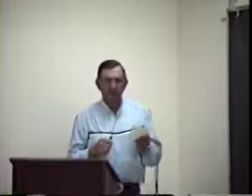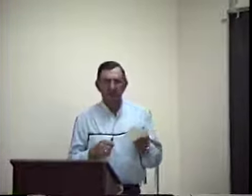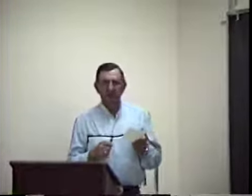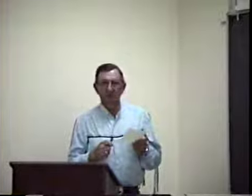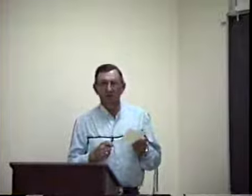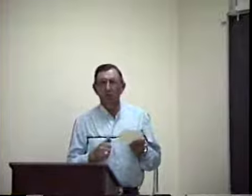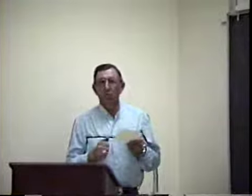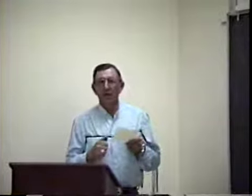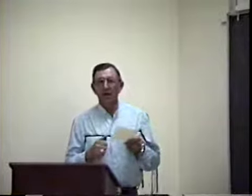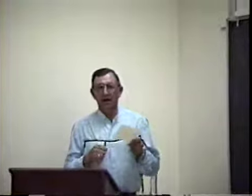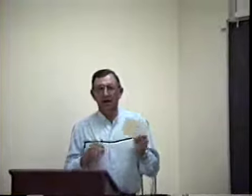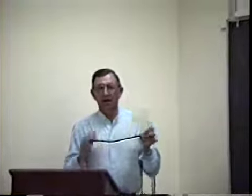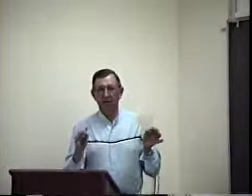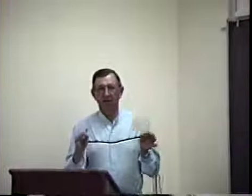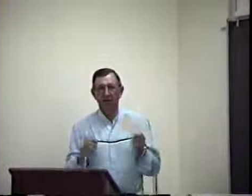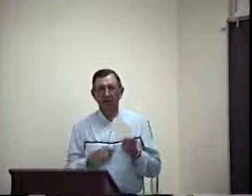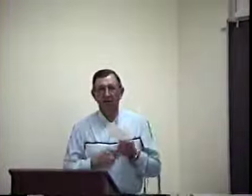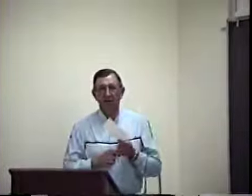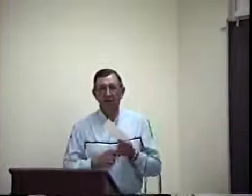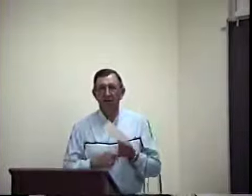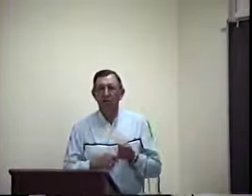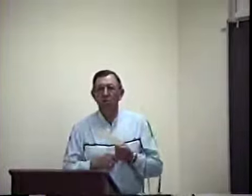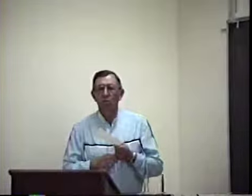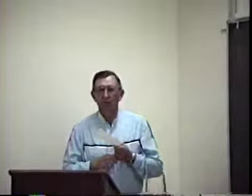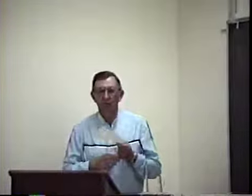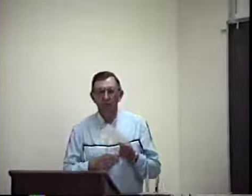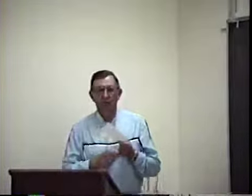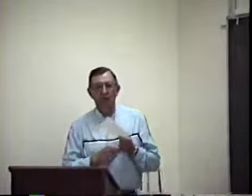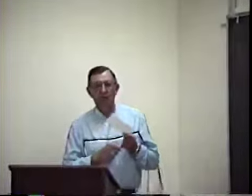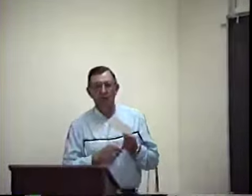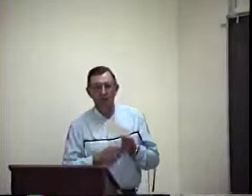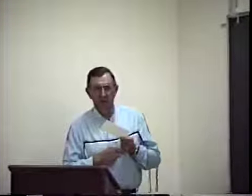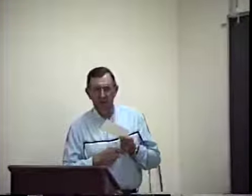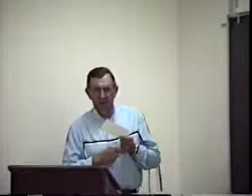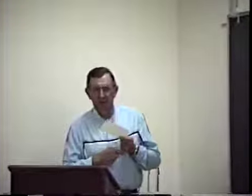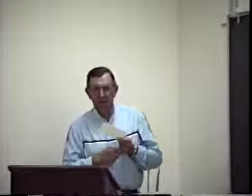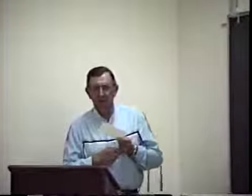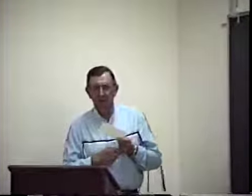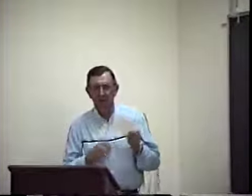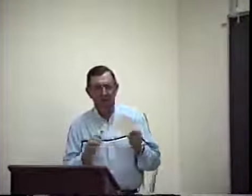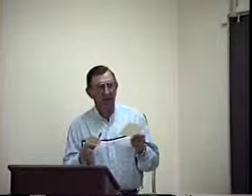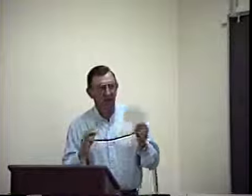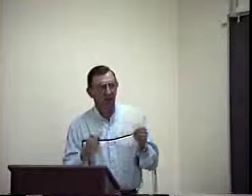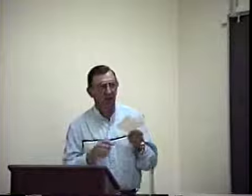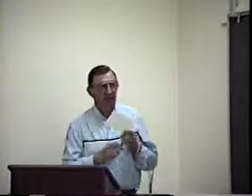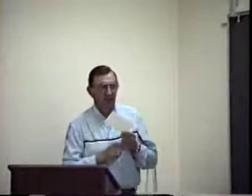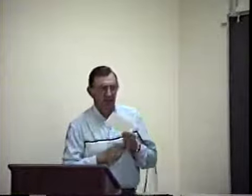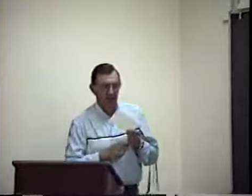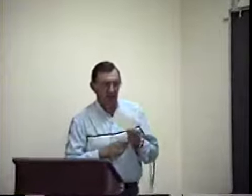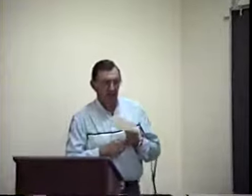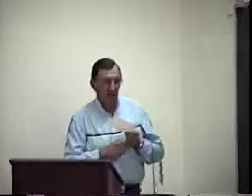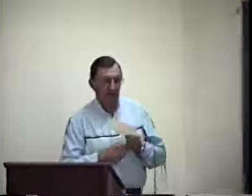have you say why, or give a little bit of background, why you enrolled in the Advanced Indian Sign Language